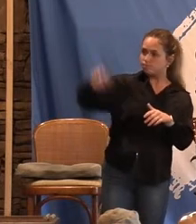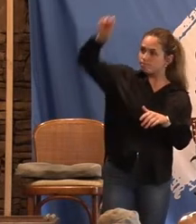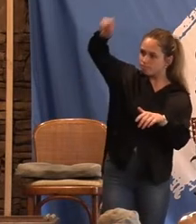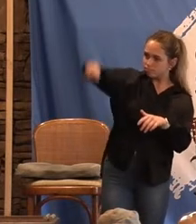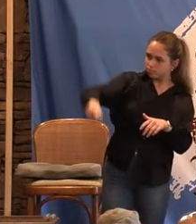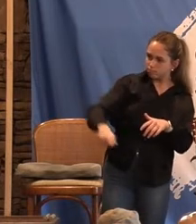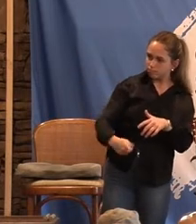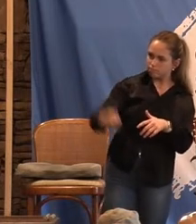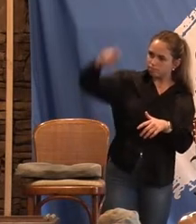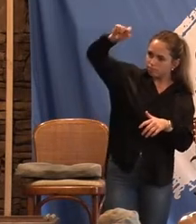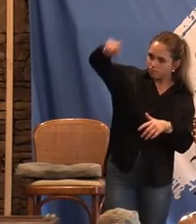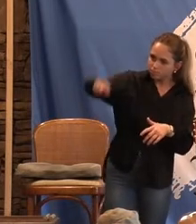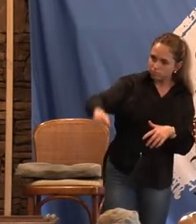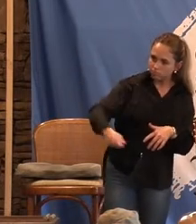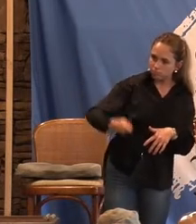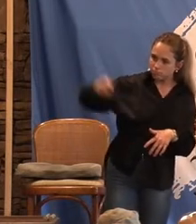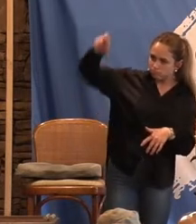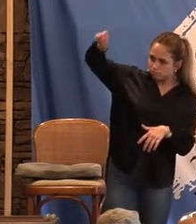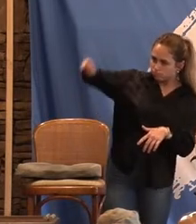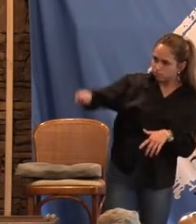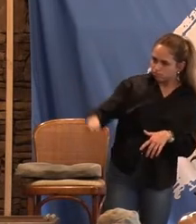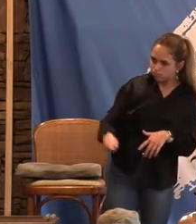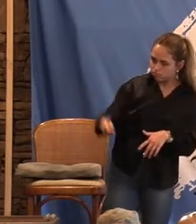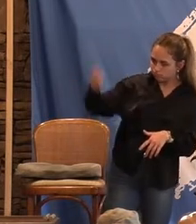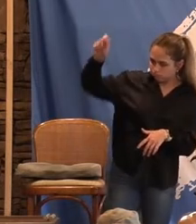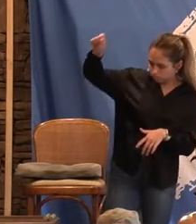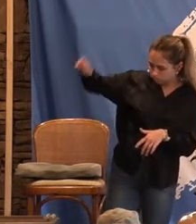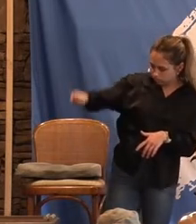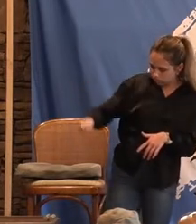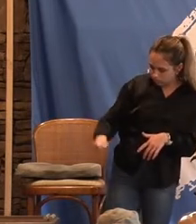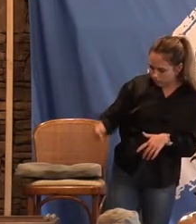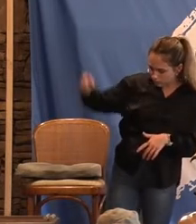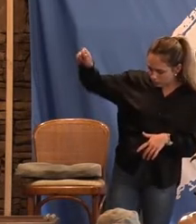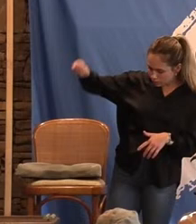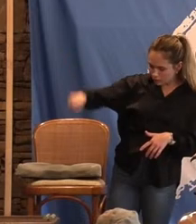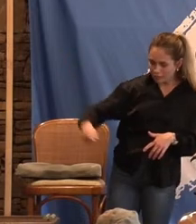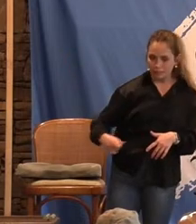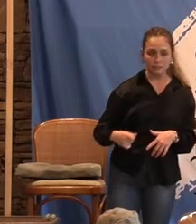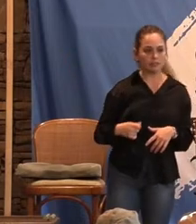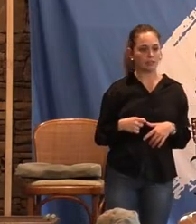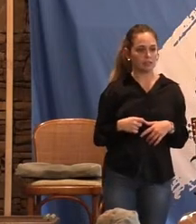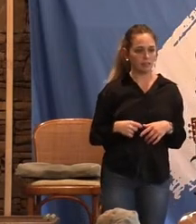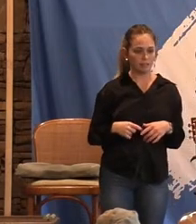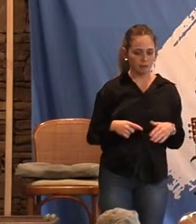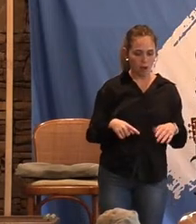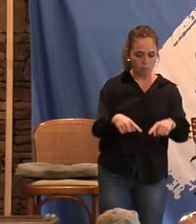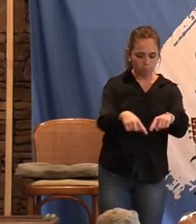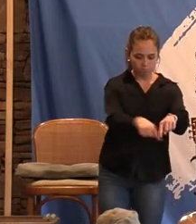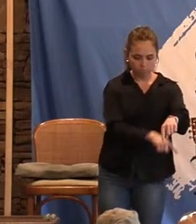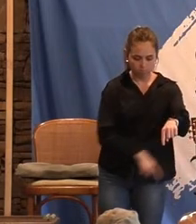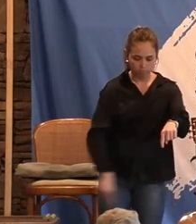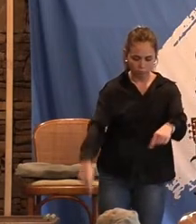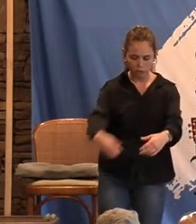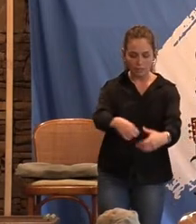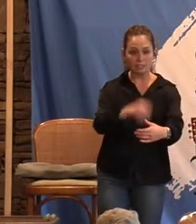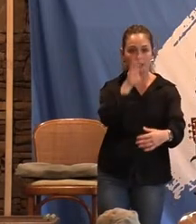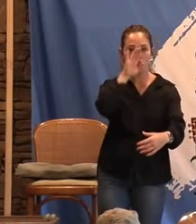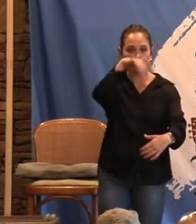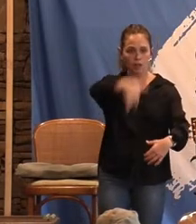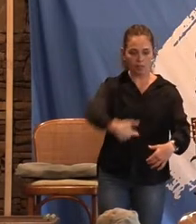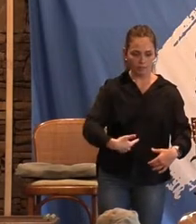started carving that elephant meat, and she got a nice little round little area down in the elephant's